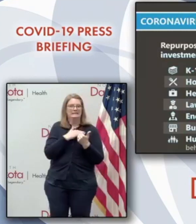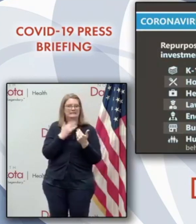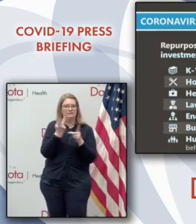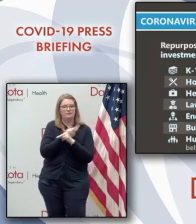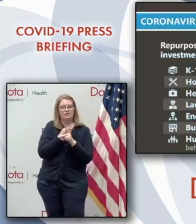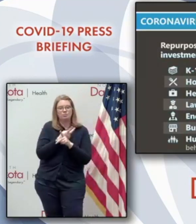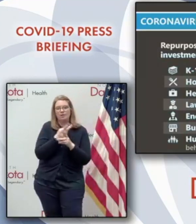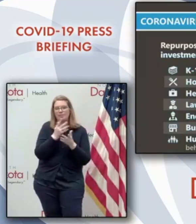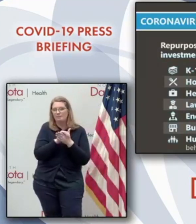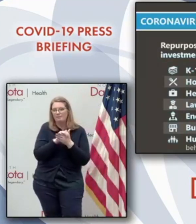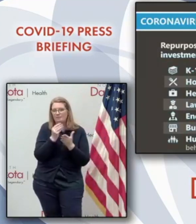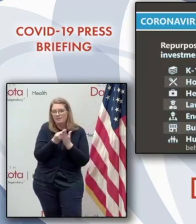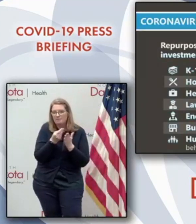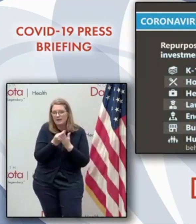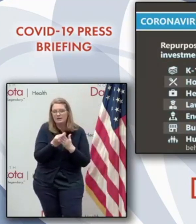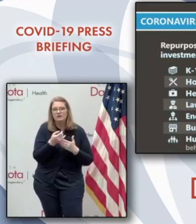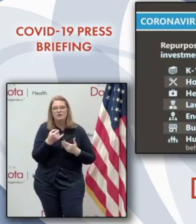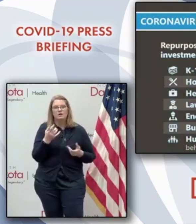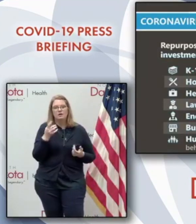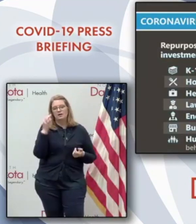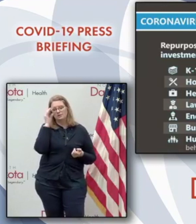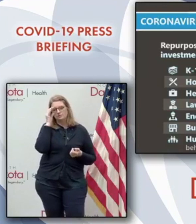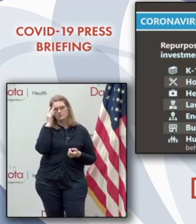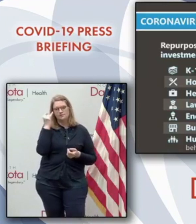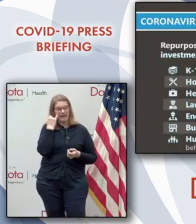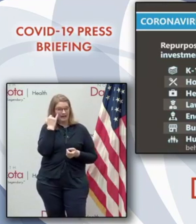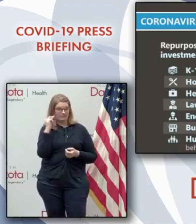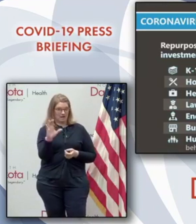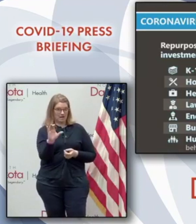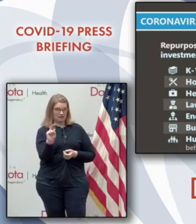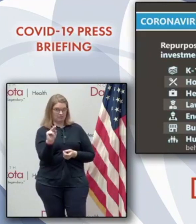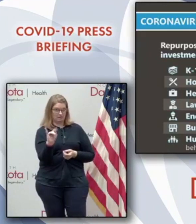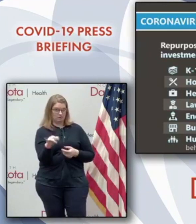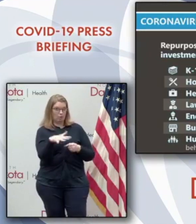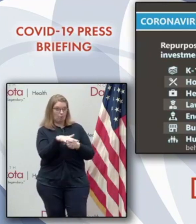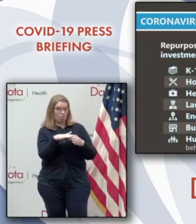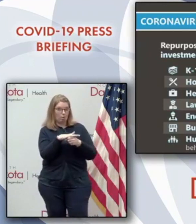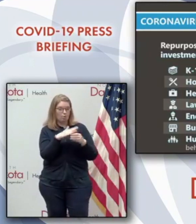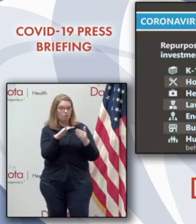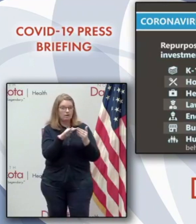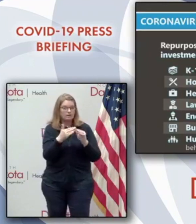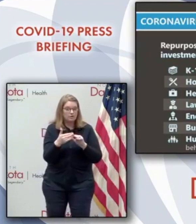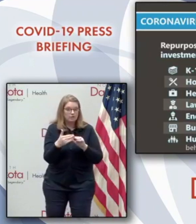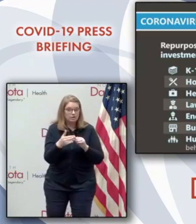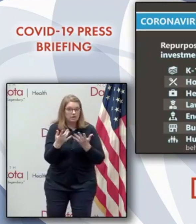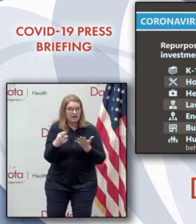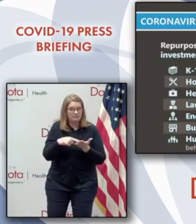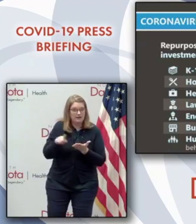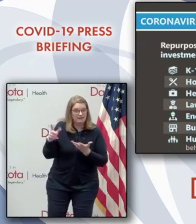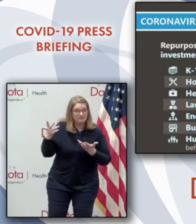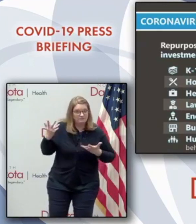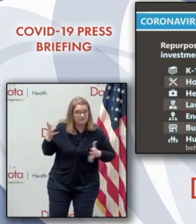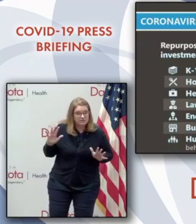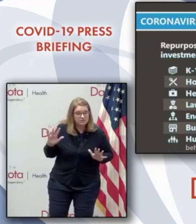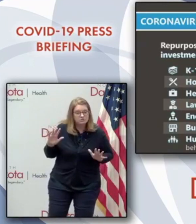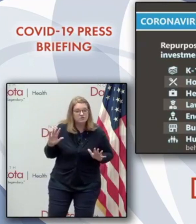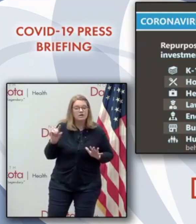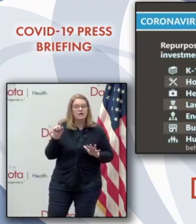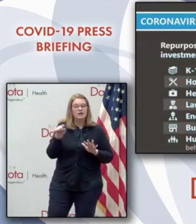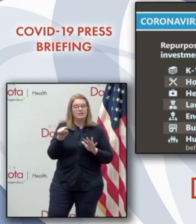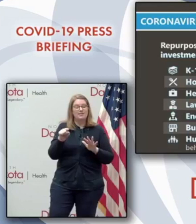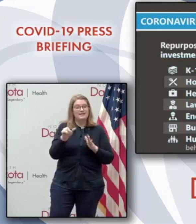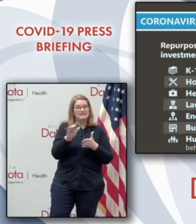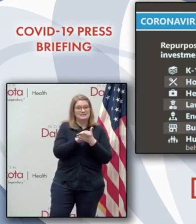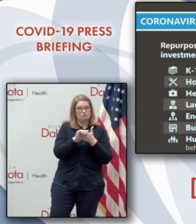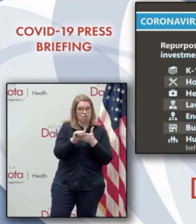those dollars are. If a county or a local community had already covered that payroll cost, then this dollar grant,